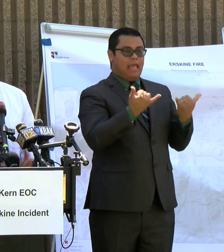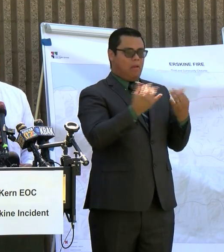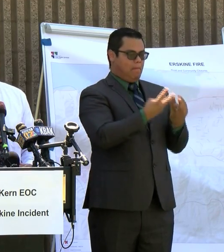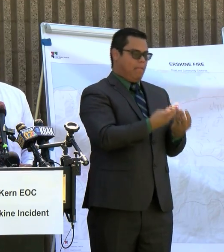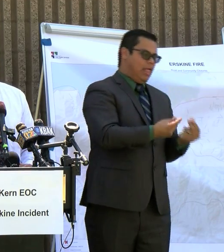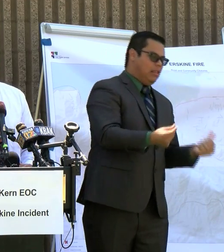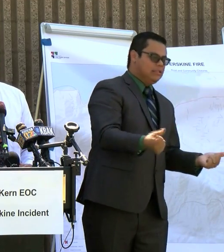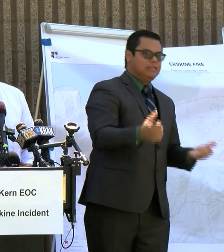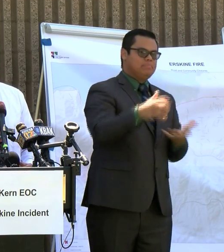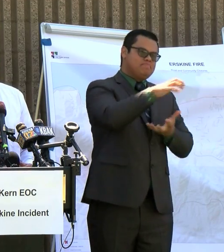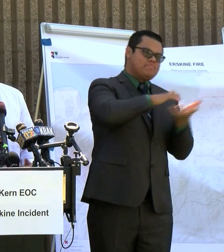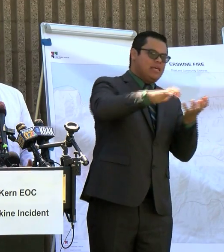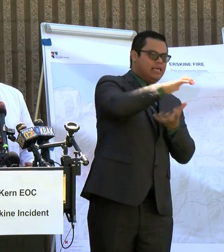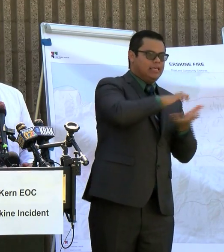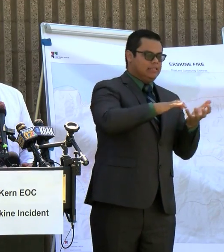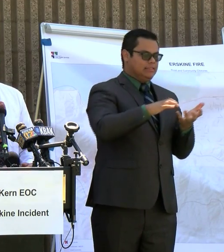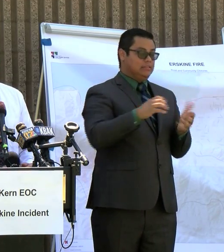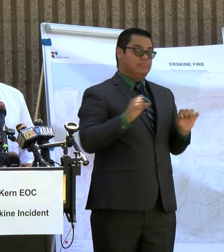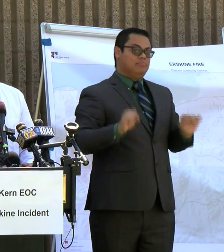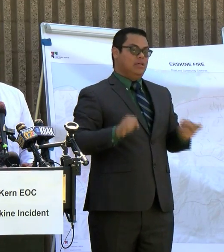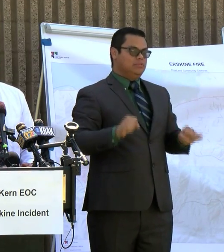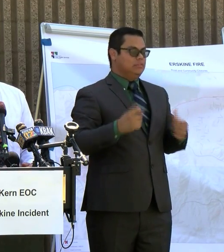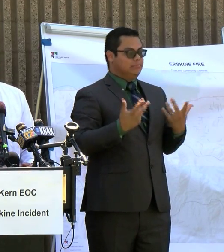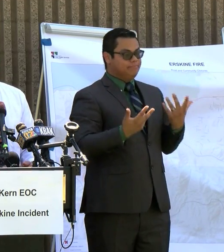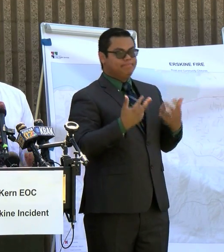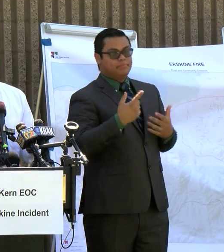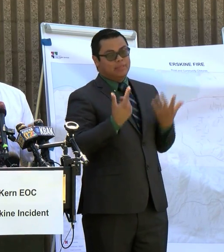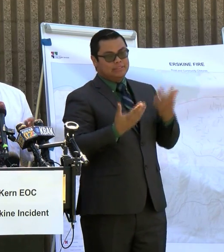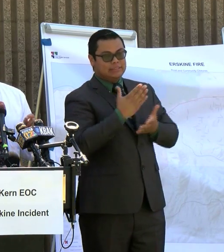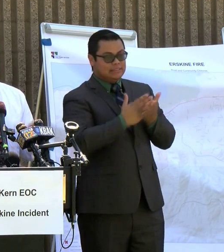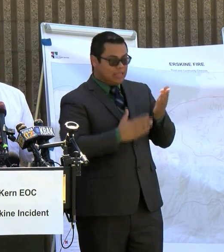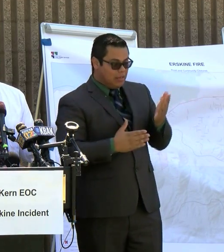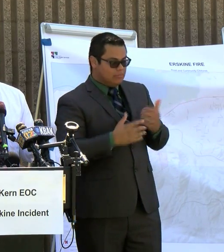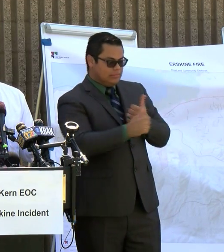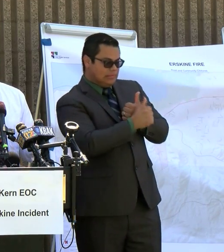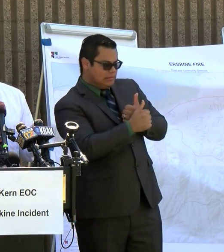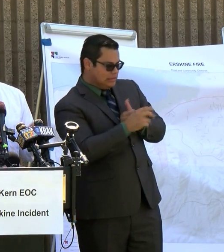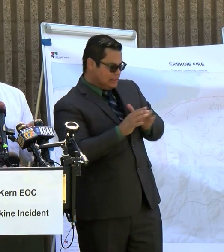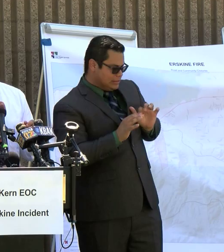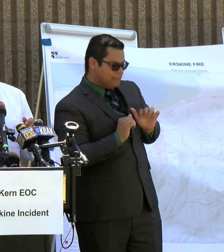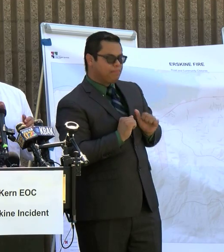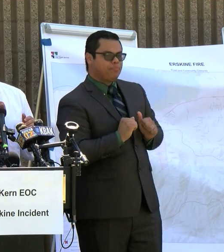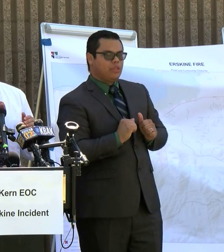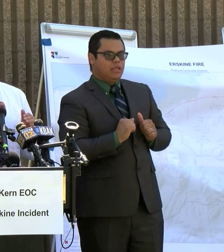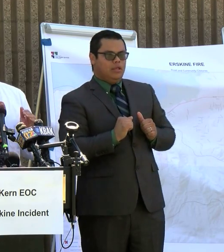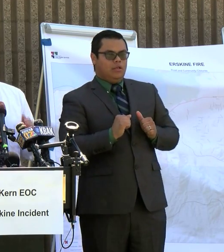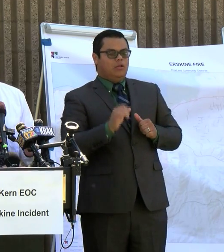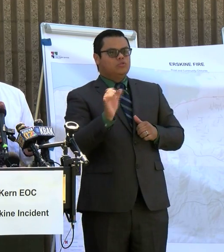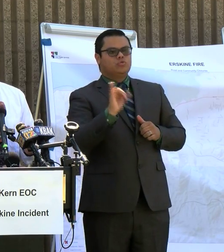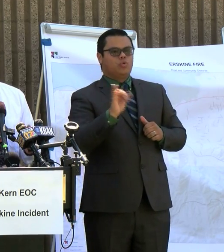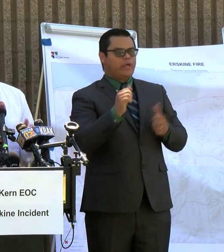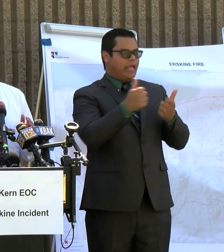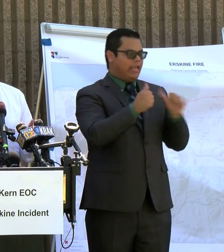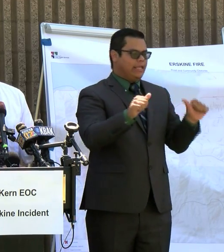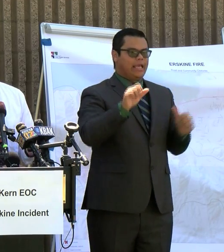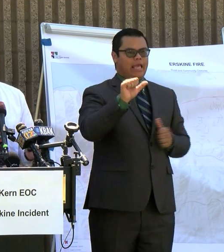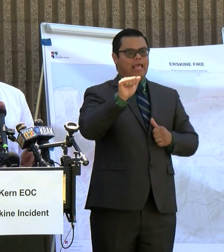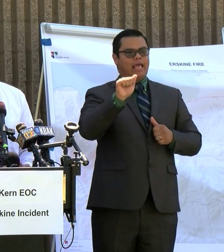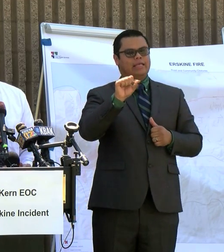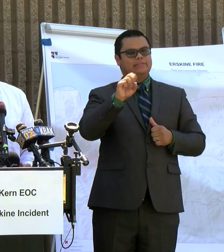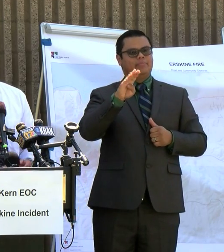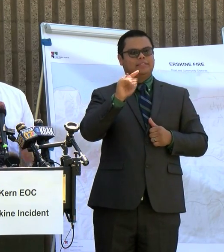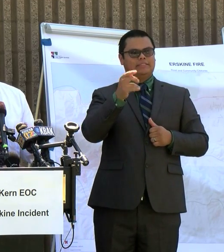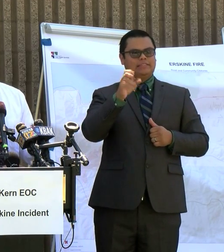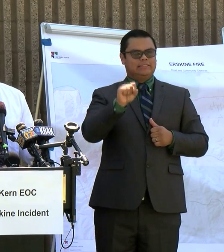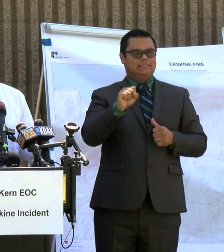mixed. We believe that may present some risk. Again, though, we are also worried about any of the asbestos in older